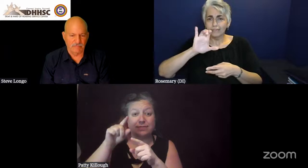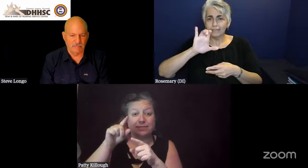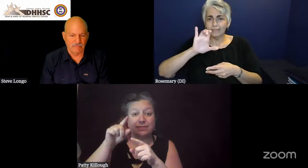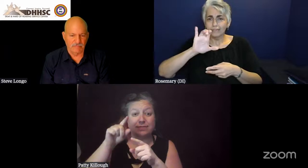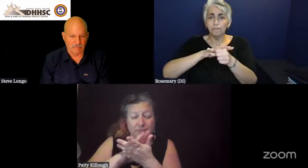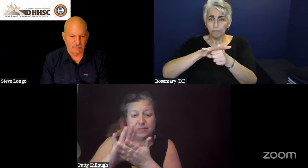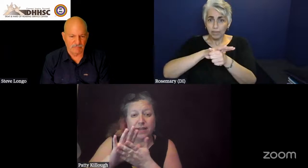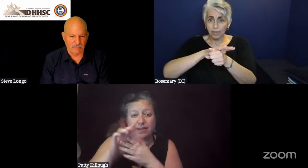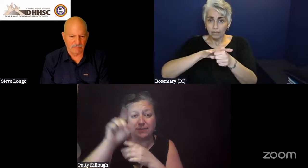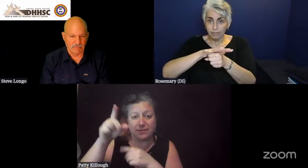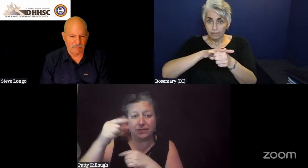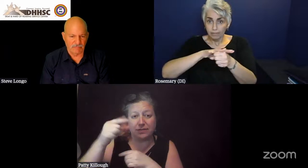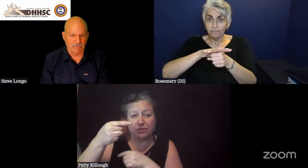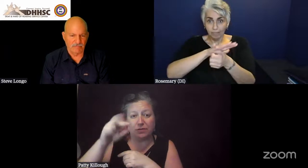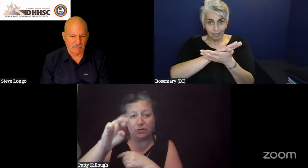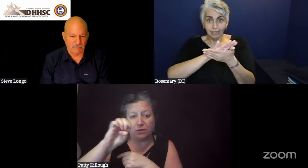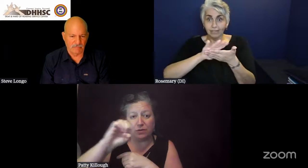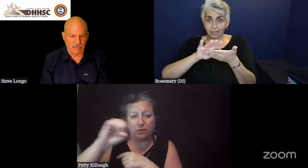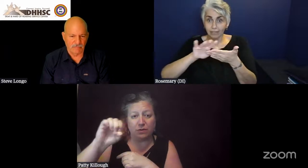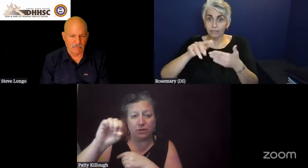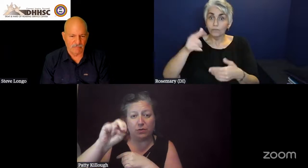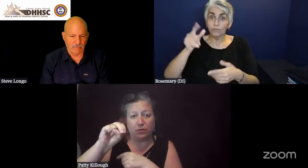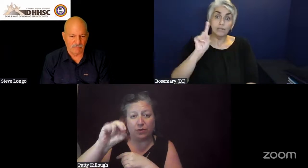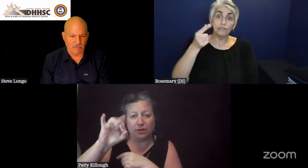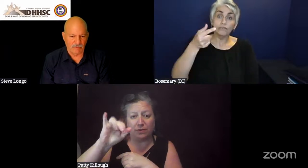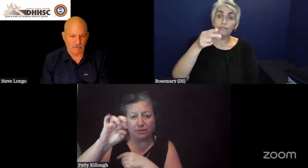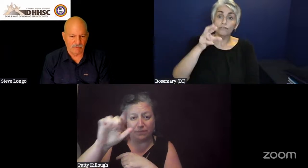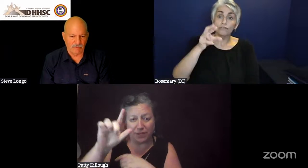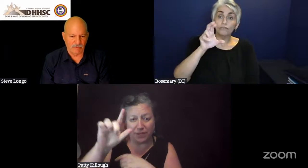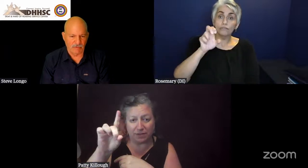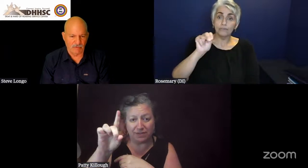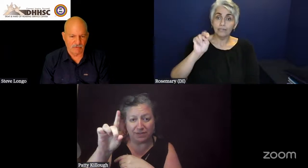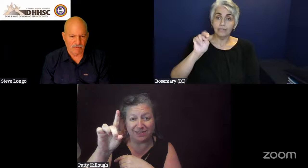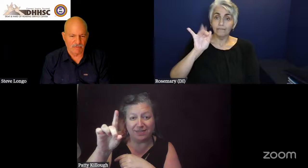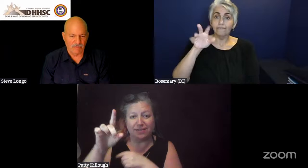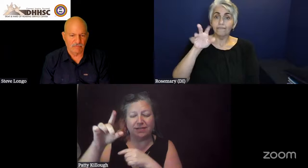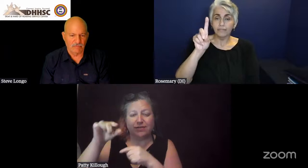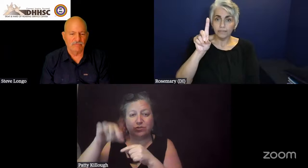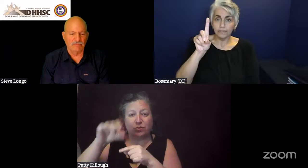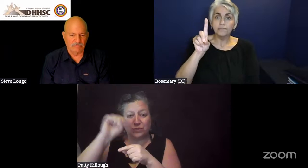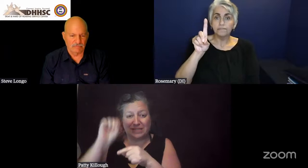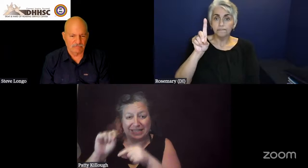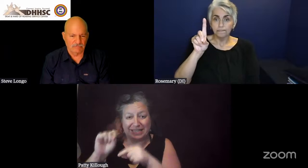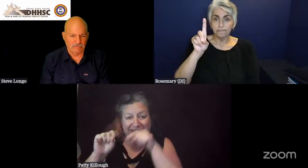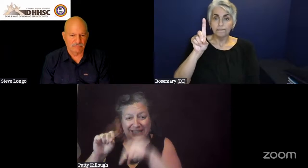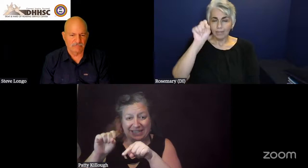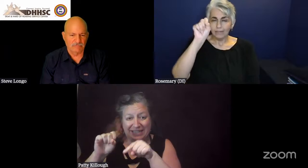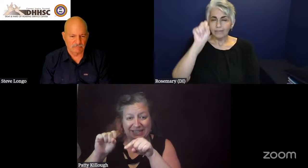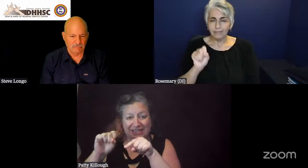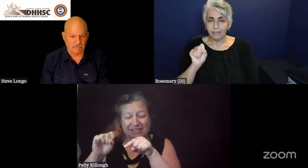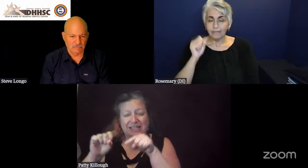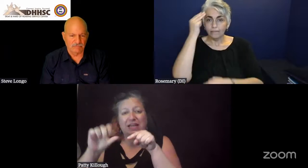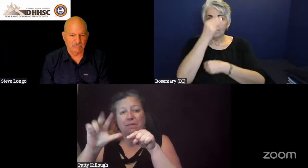a picnic, a local picnic. It was very nice in Greenfield,